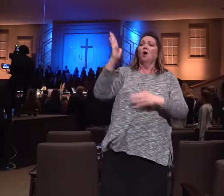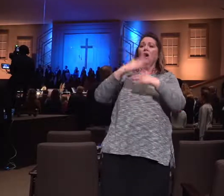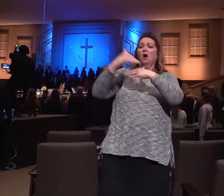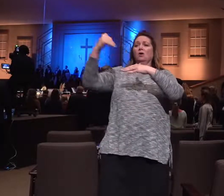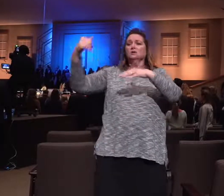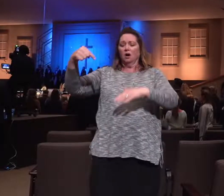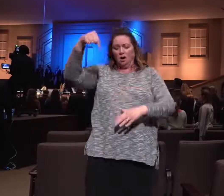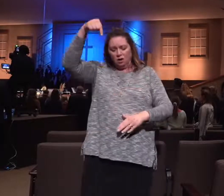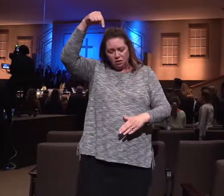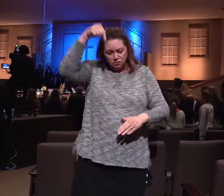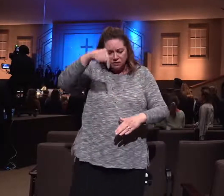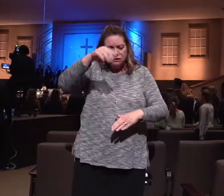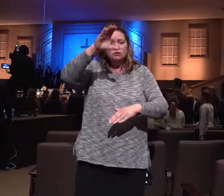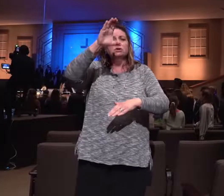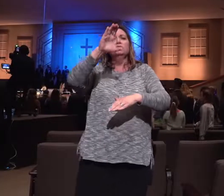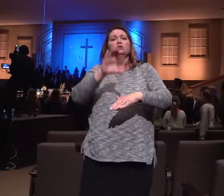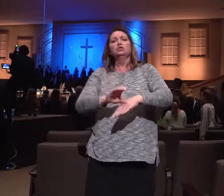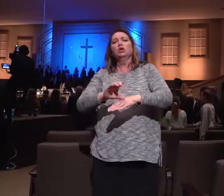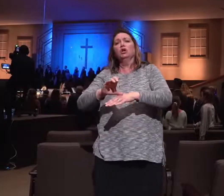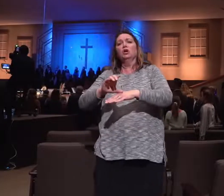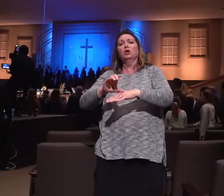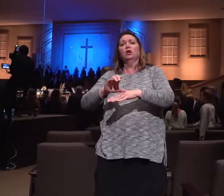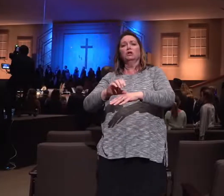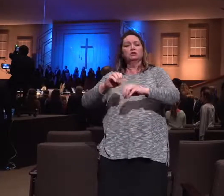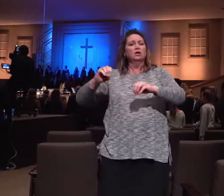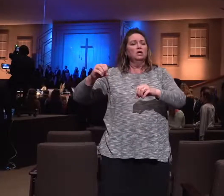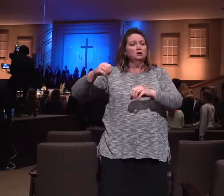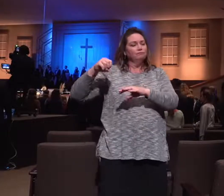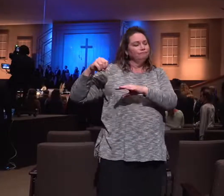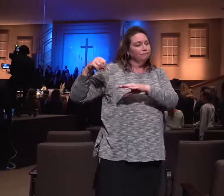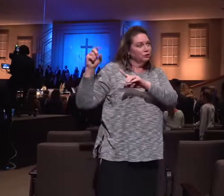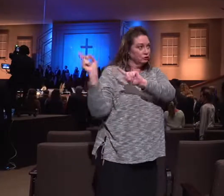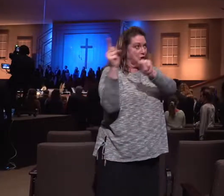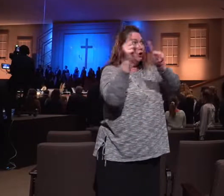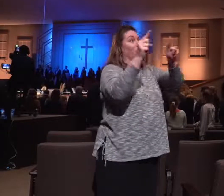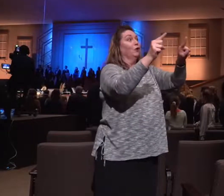hold in the power of the Spirit to the